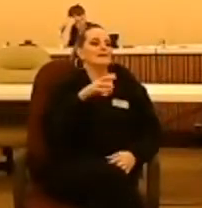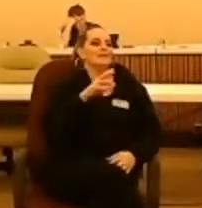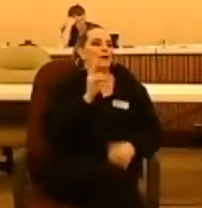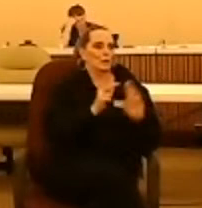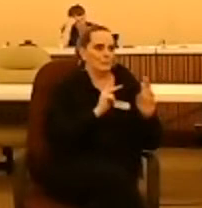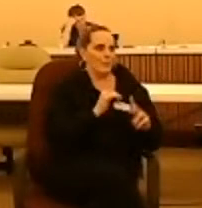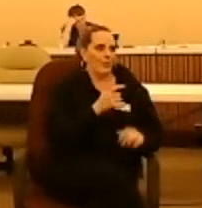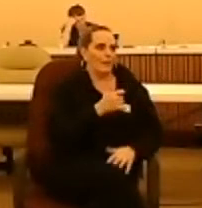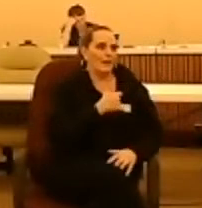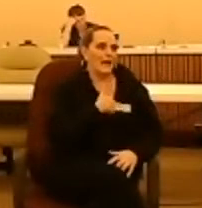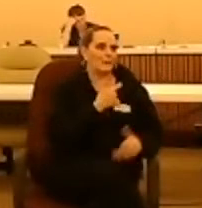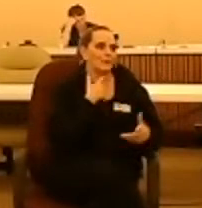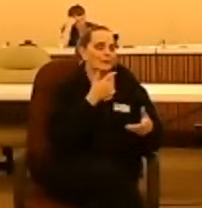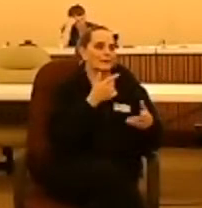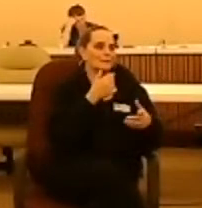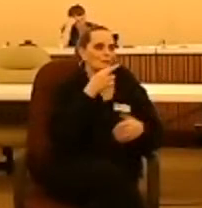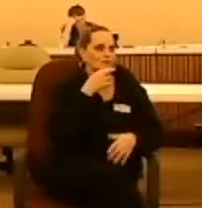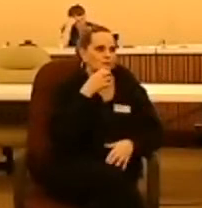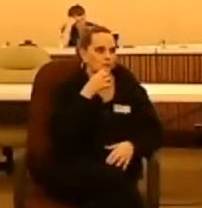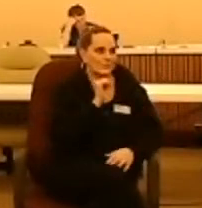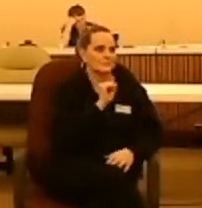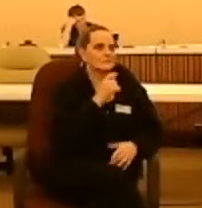town board members, I have Resolution